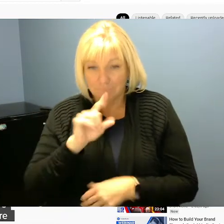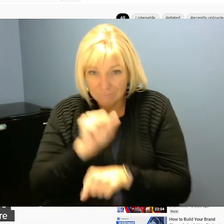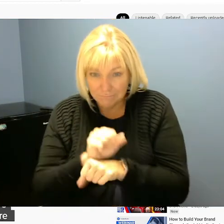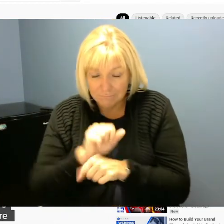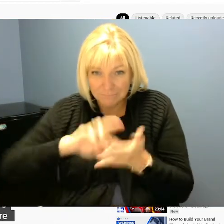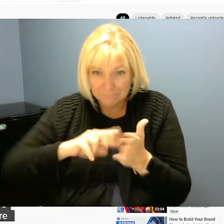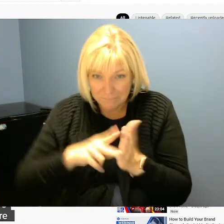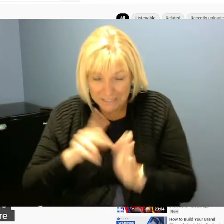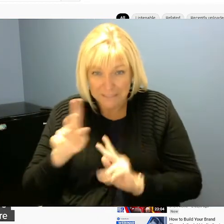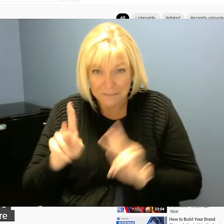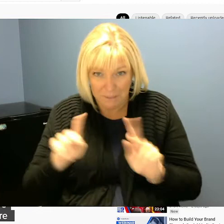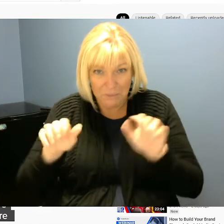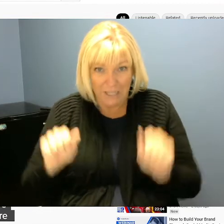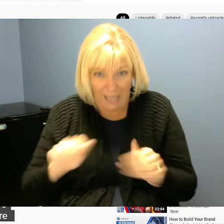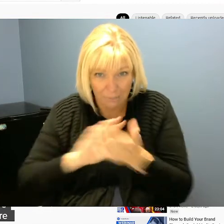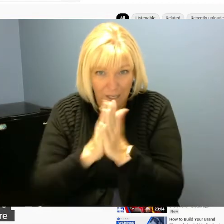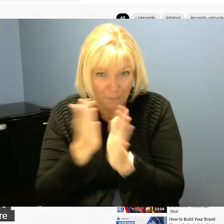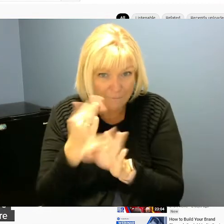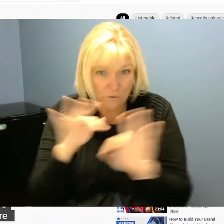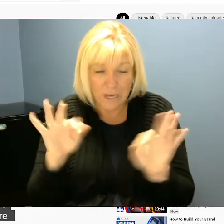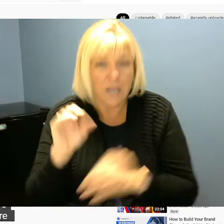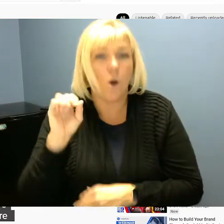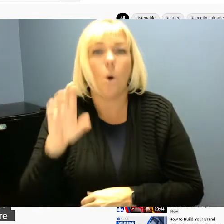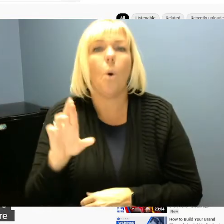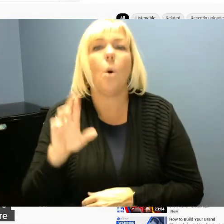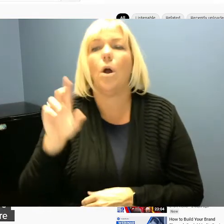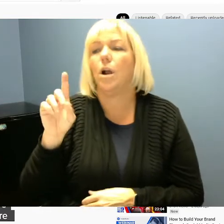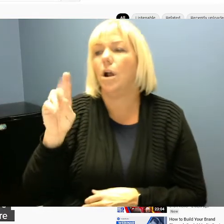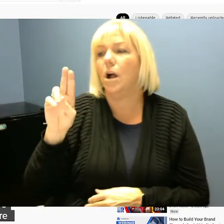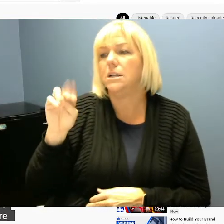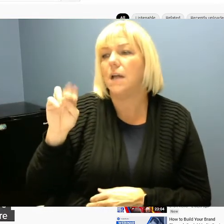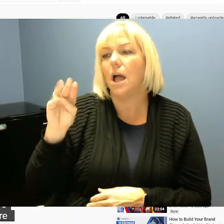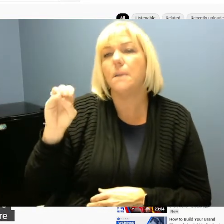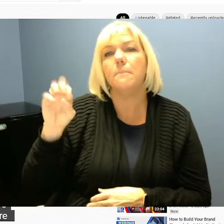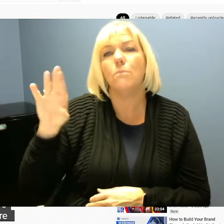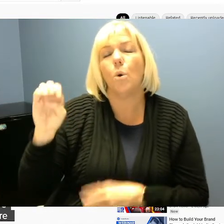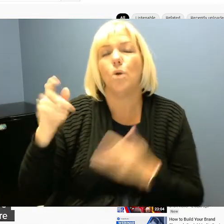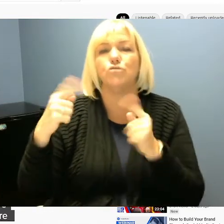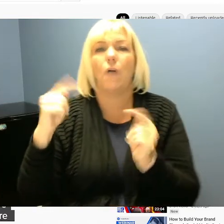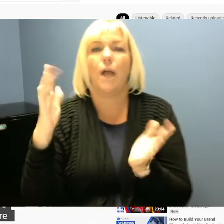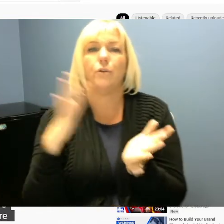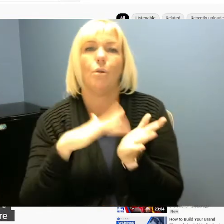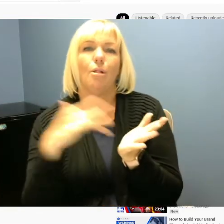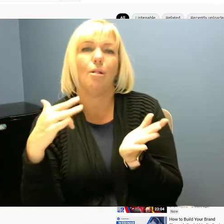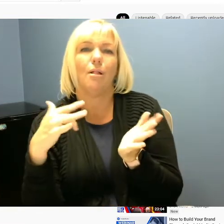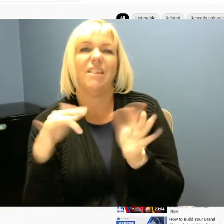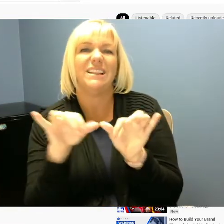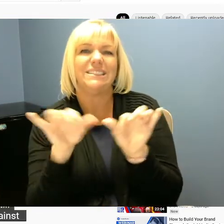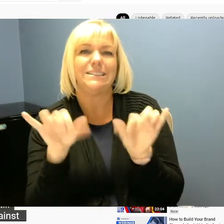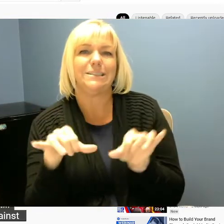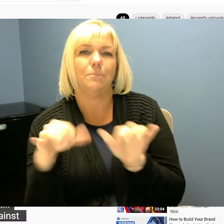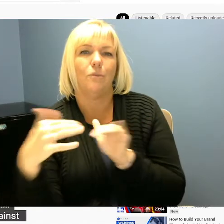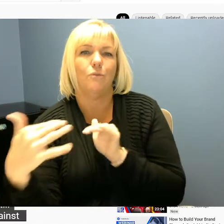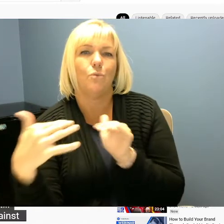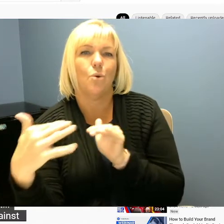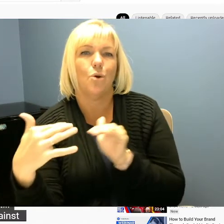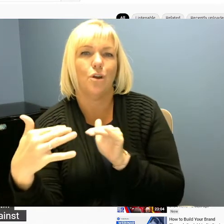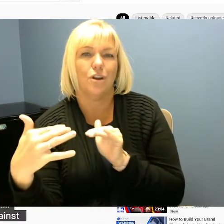is this just a war tactic, right? Dunmore isn't all about trying to free people. Dunmore